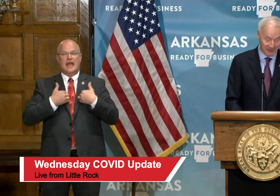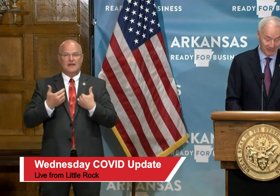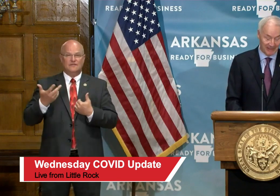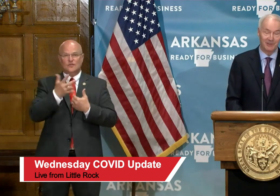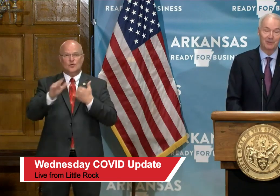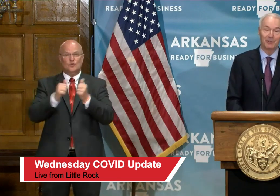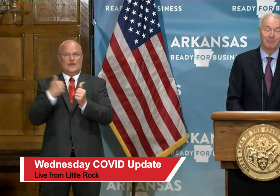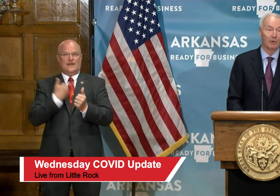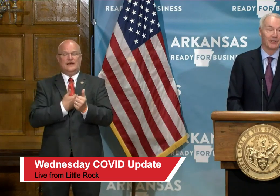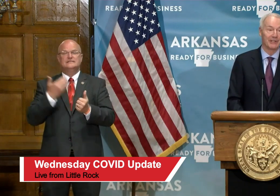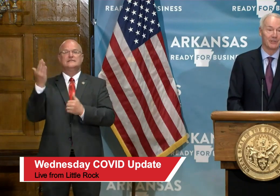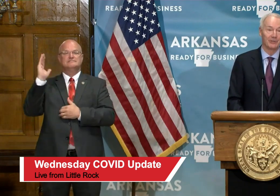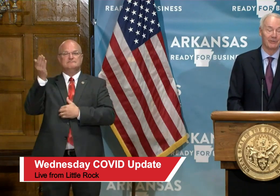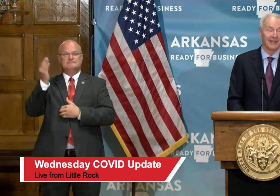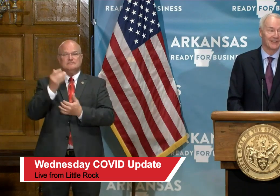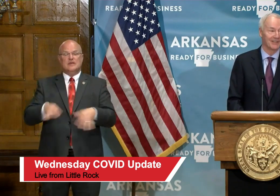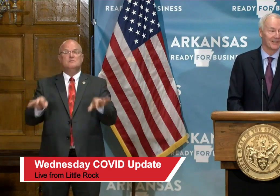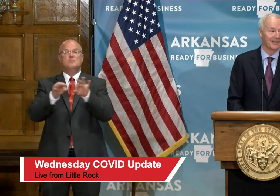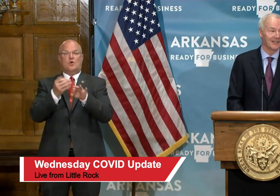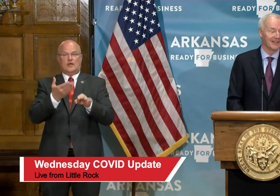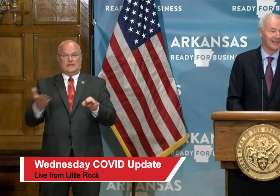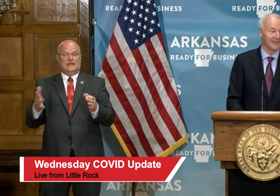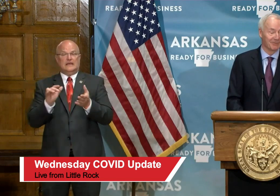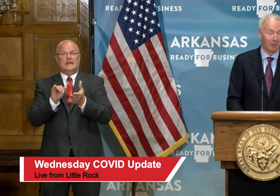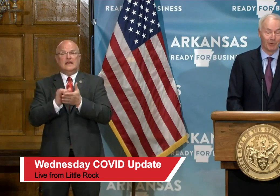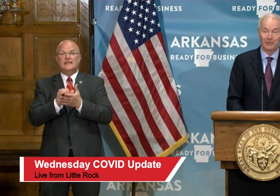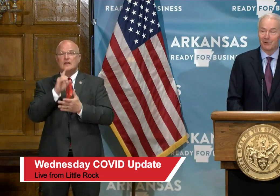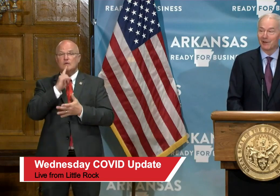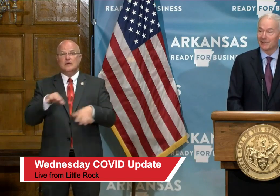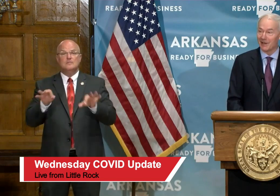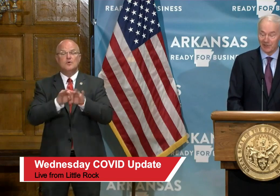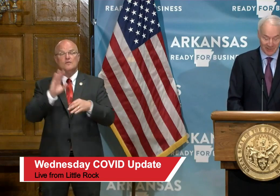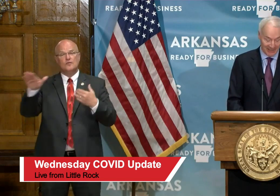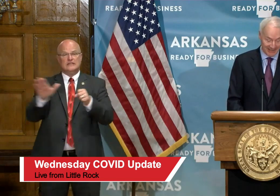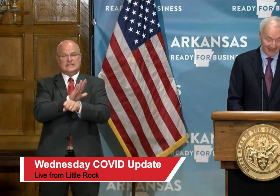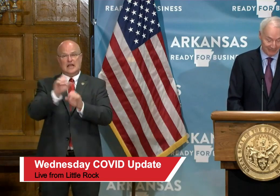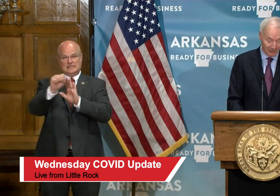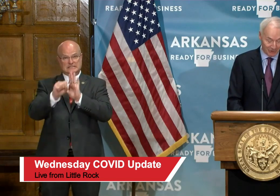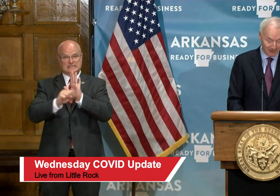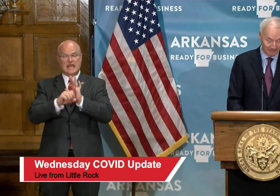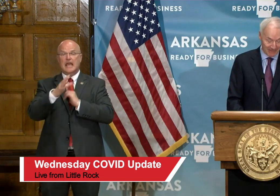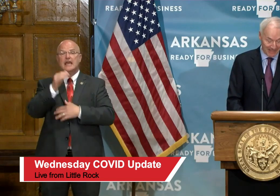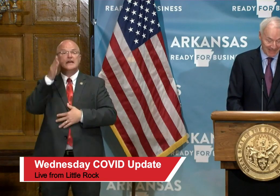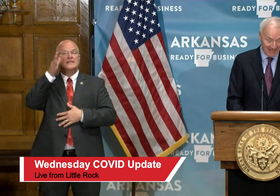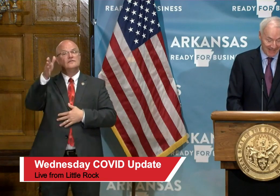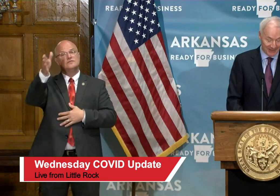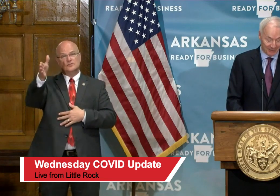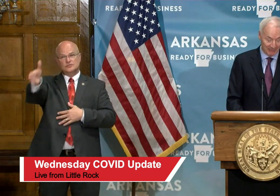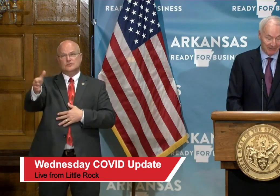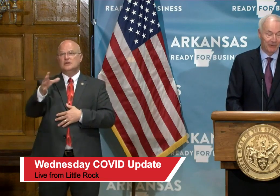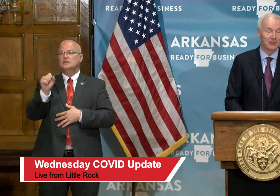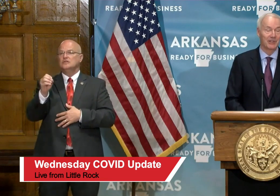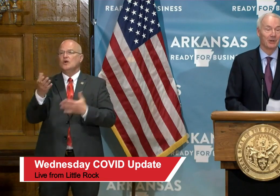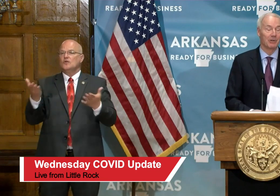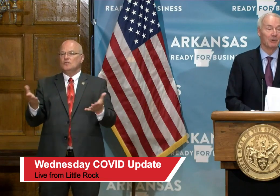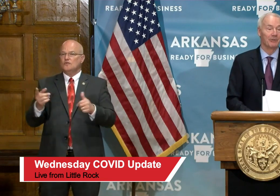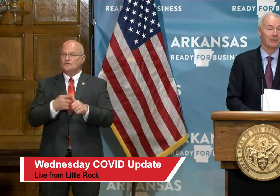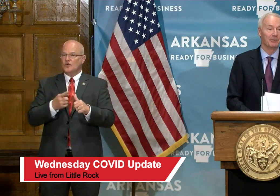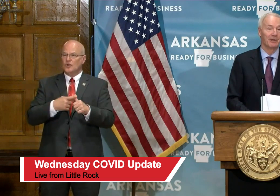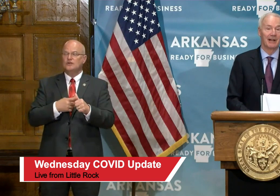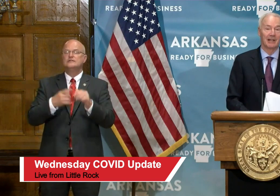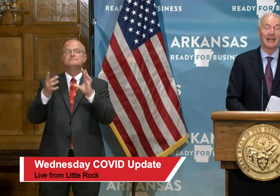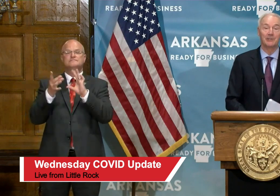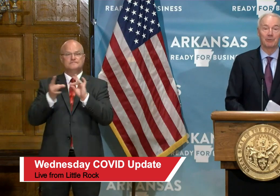them here speaking to an important issue that is important to our entire state and our future. And so let me first, though,